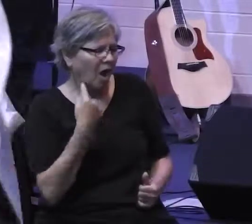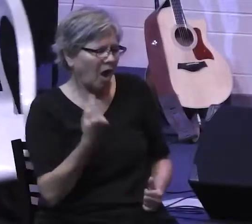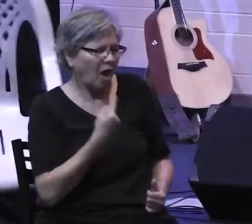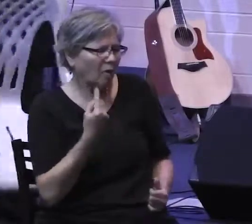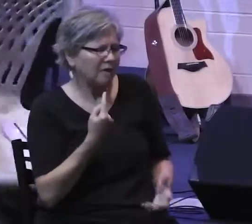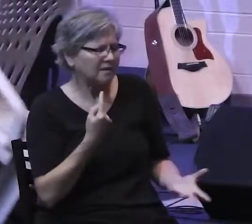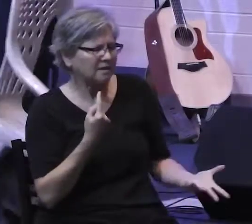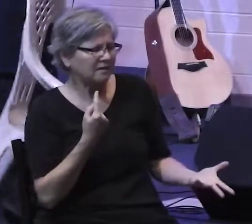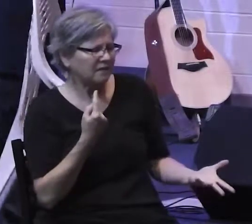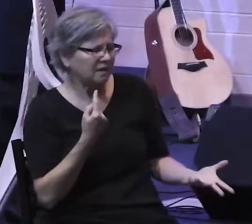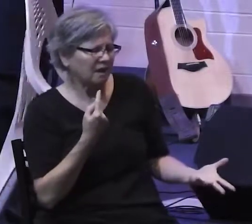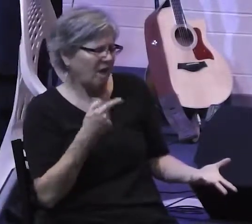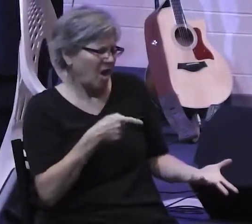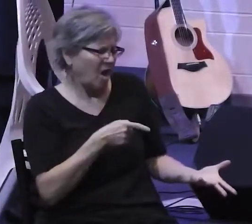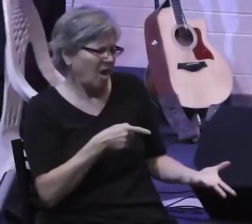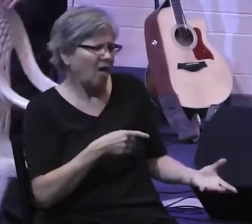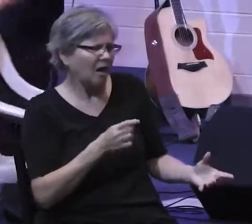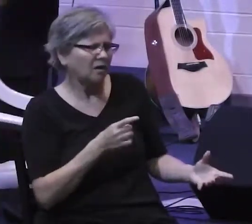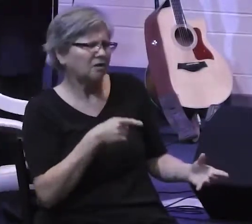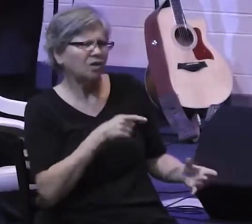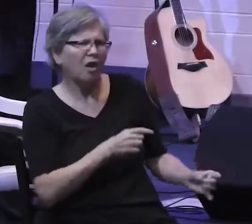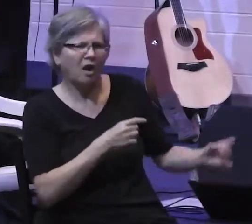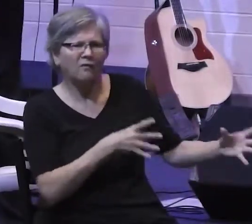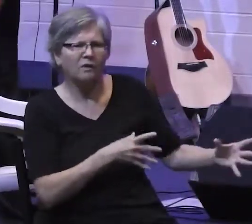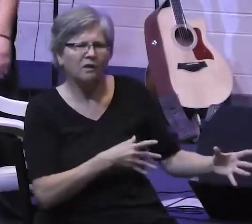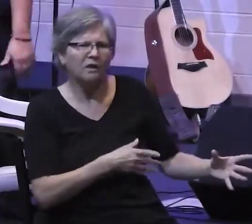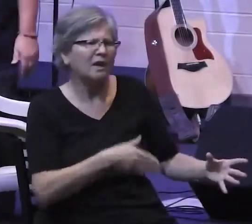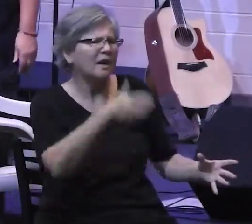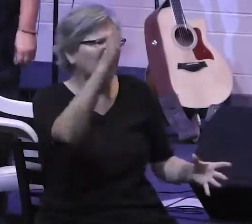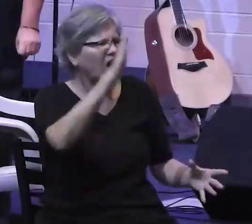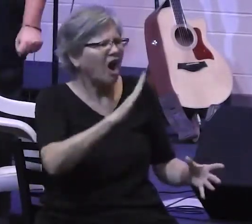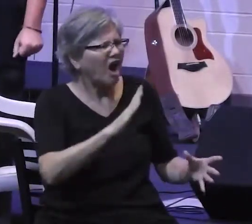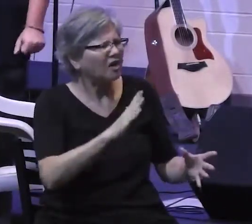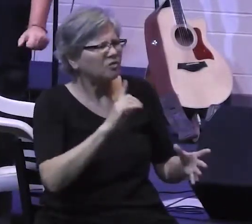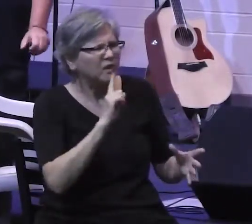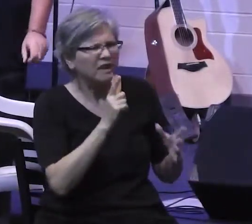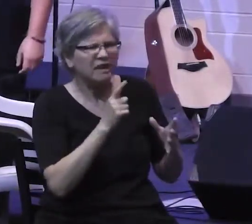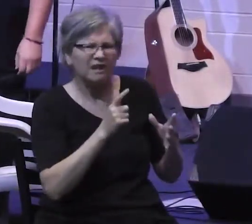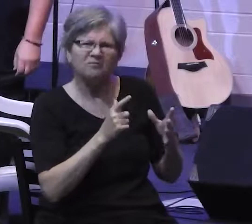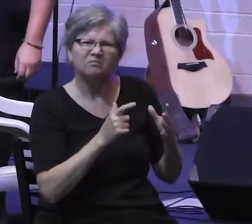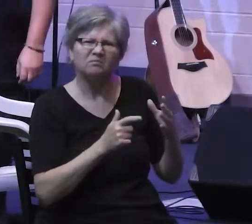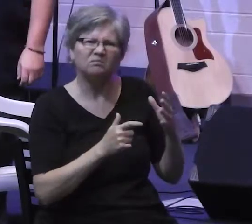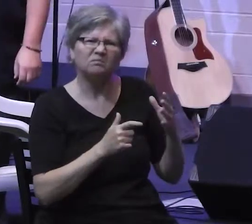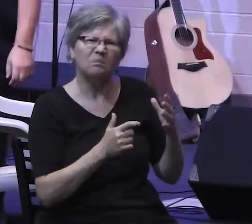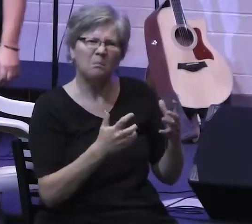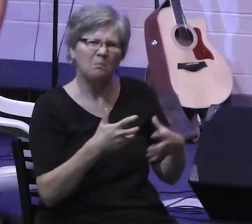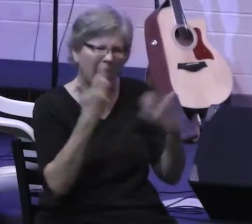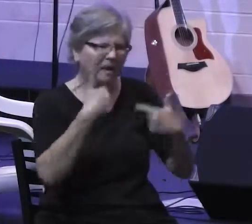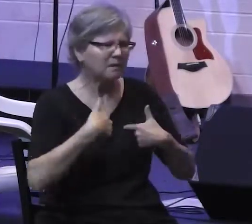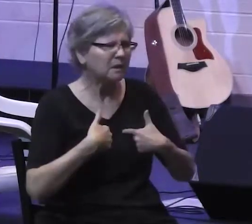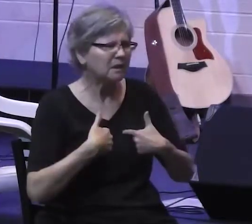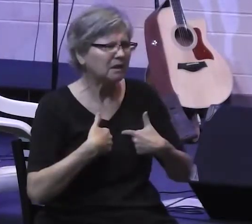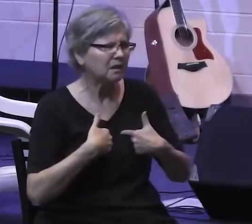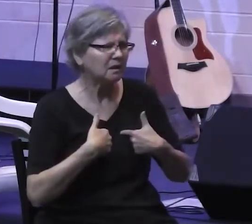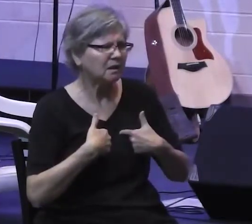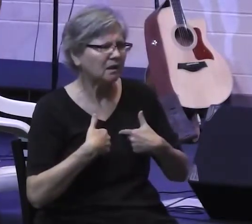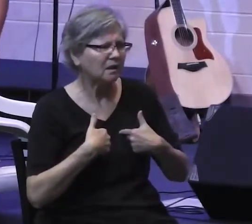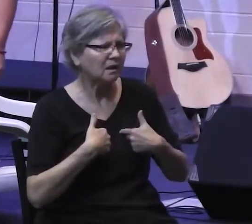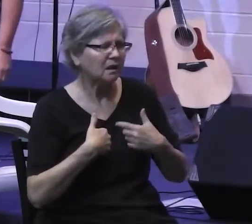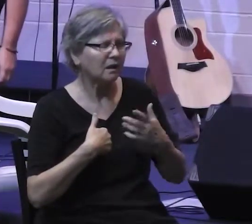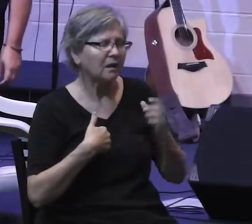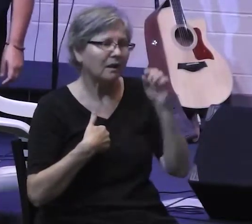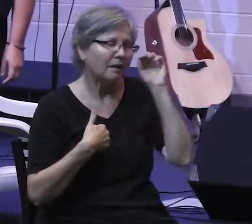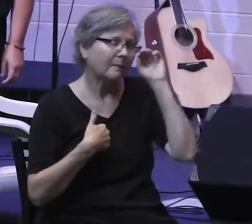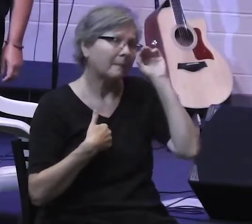of turning, isn't it? I mean, isn't he mostly always mad at me? And if he hadn't visited